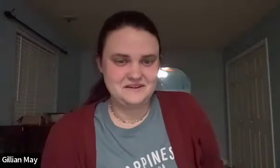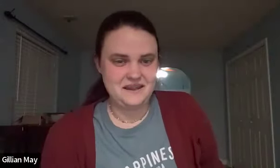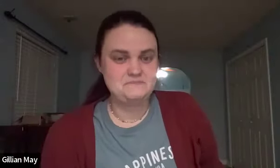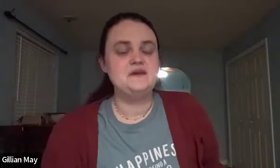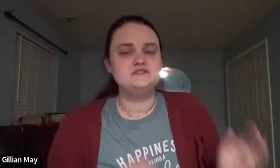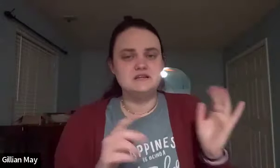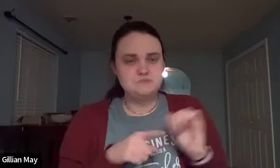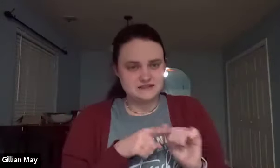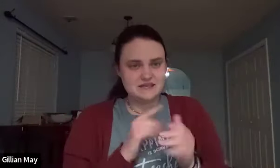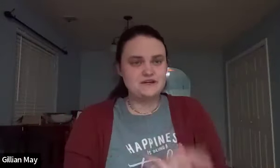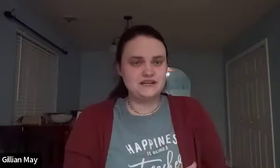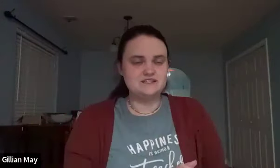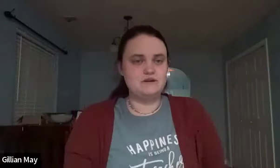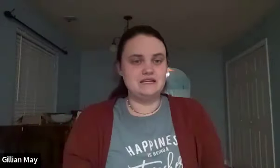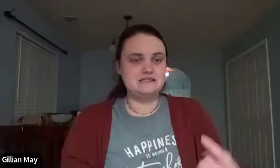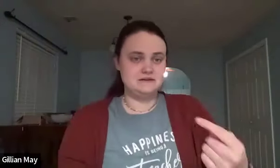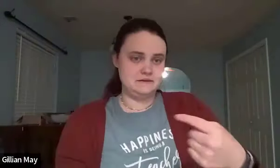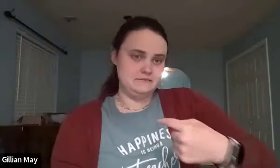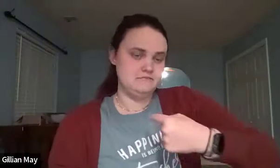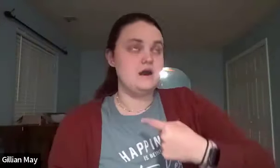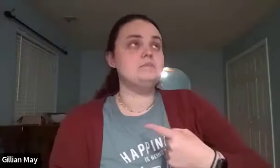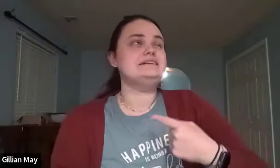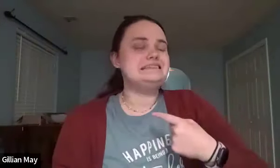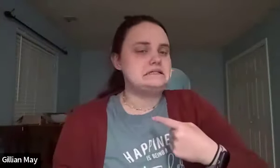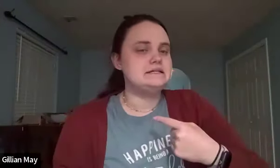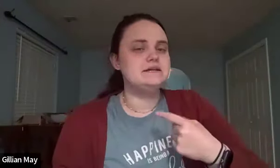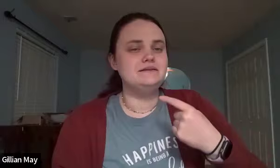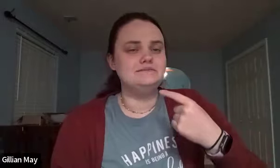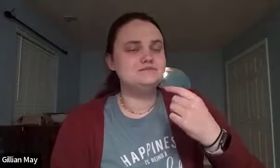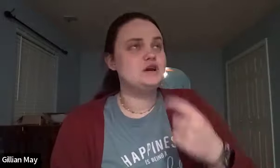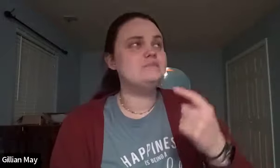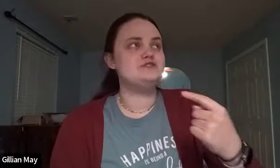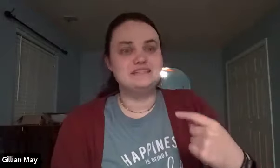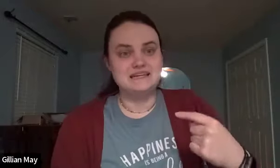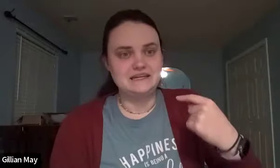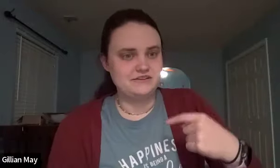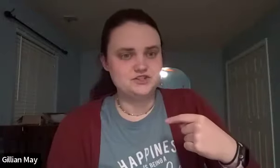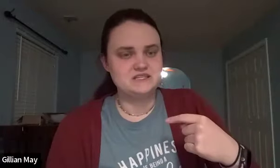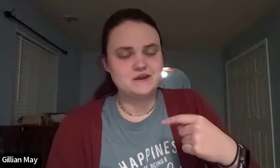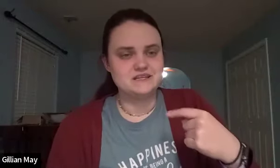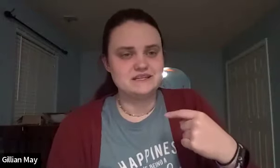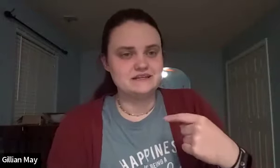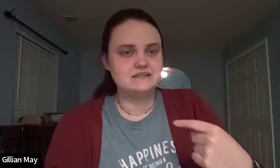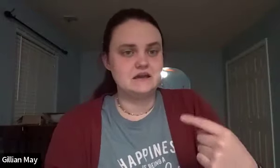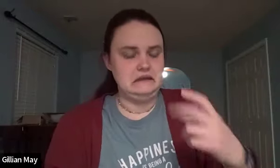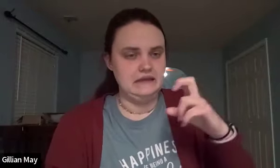Okay, so let's practice that one again. So it is, I'm going to say it in, trying to make sure I say it in English, but sometimes I say it in